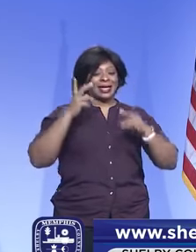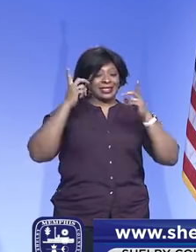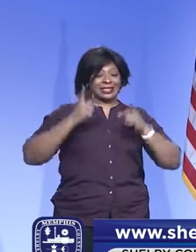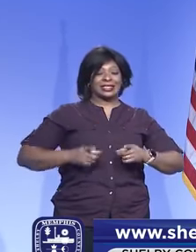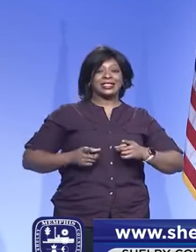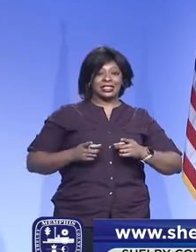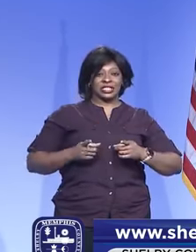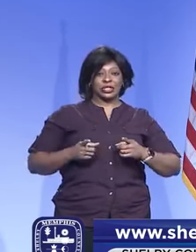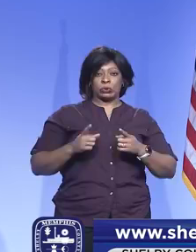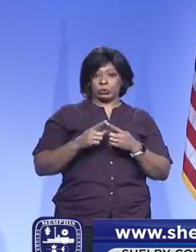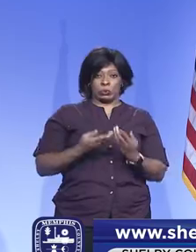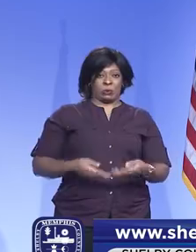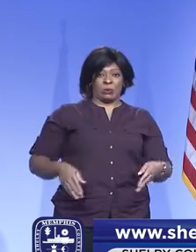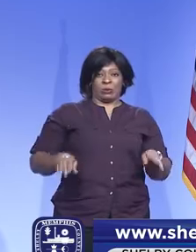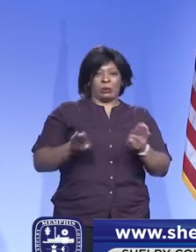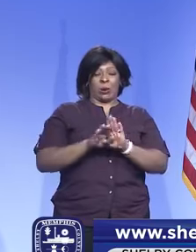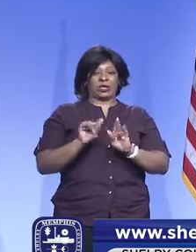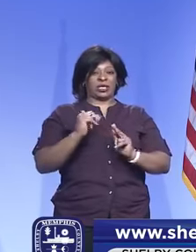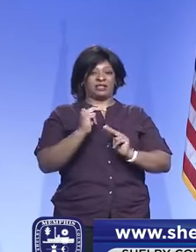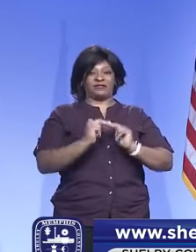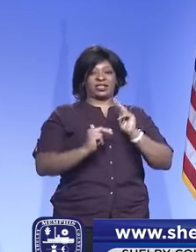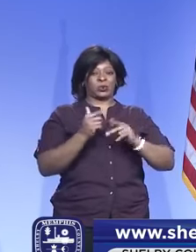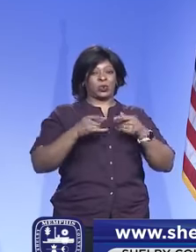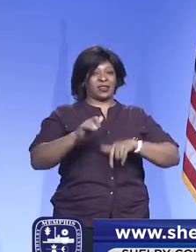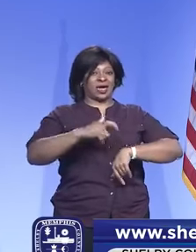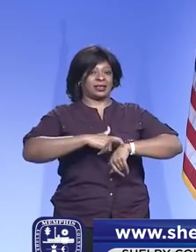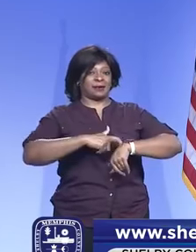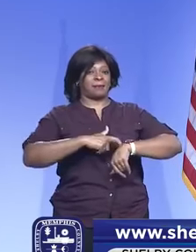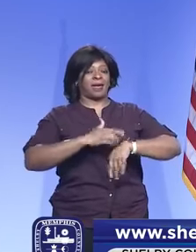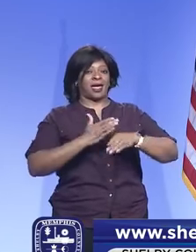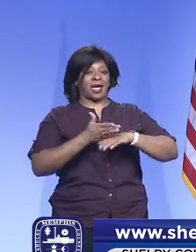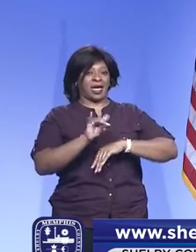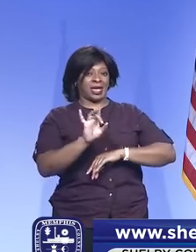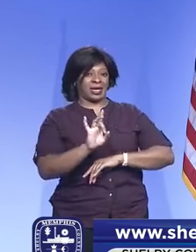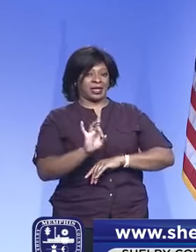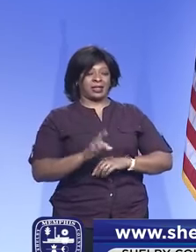decision to close the facility at that time.